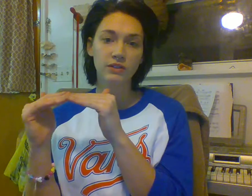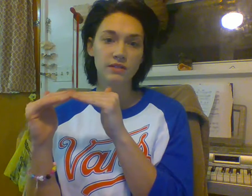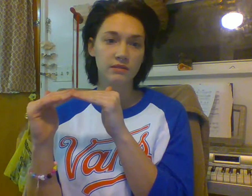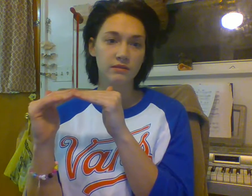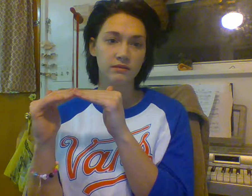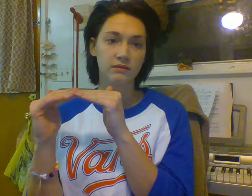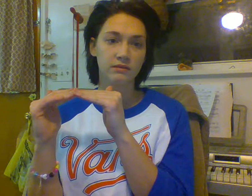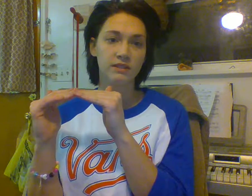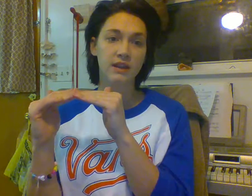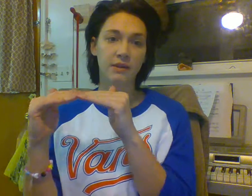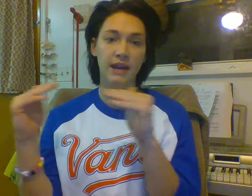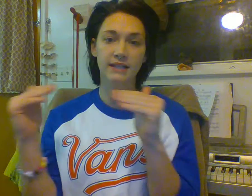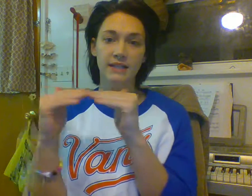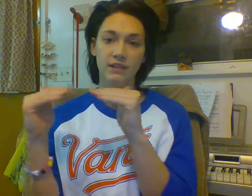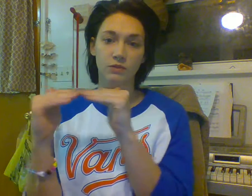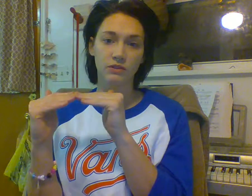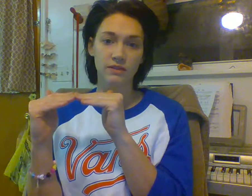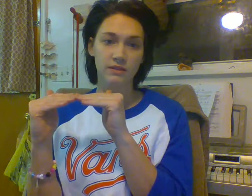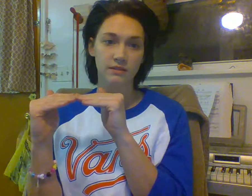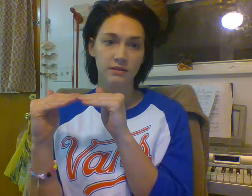Equals, number 8 is equals.